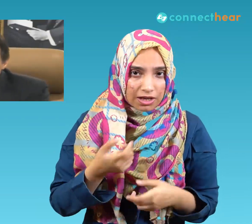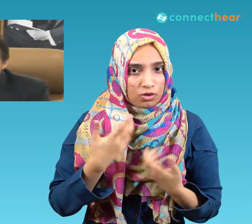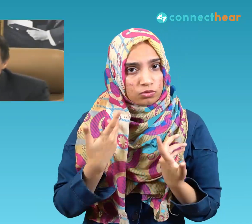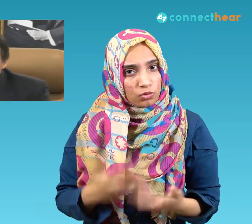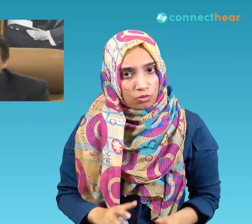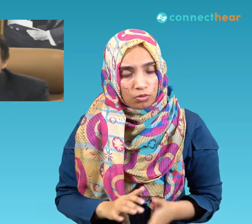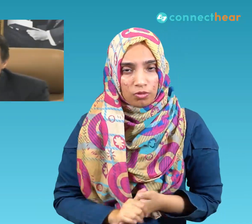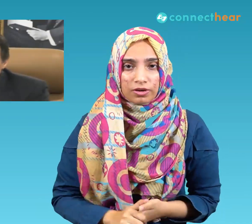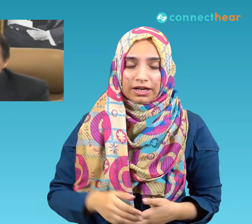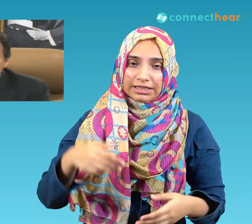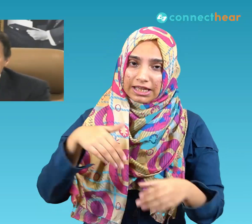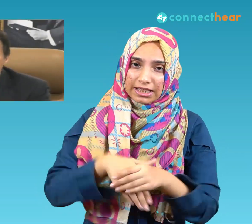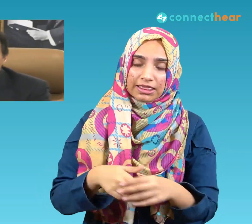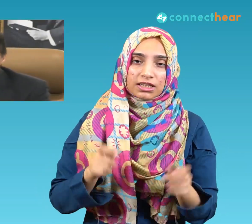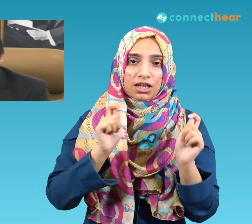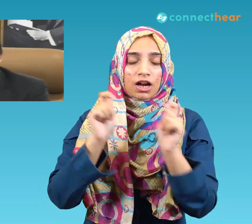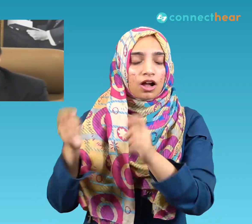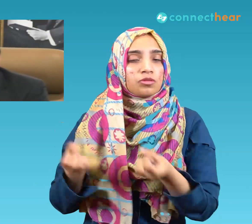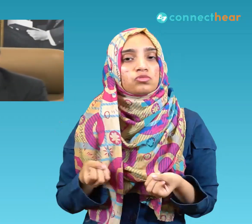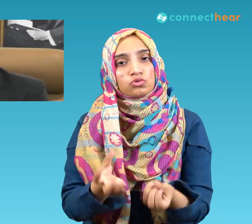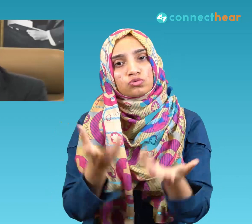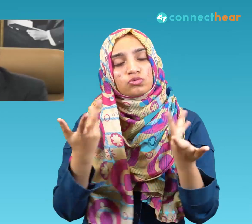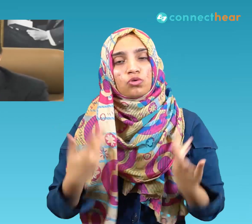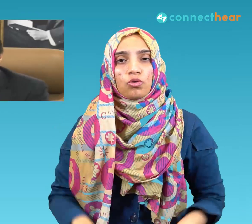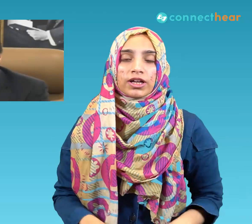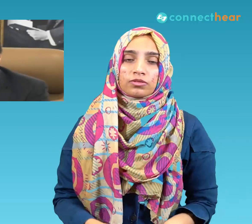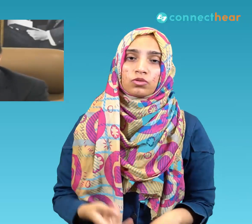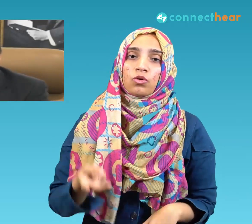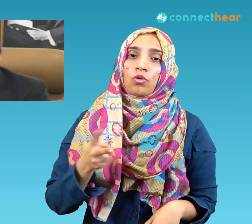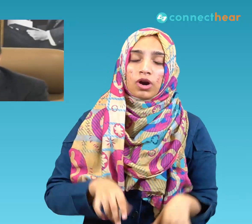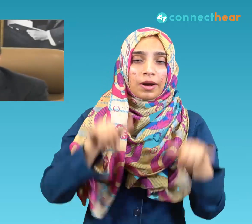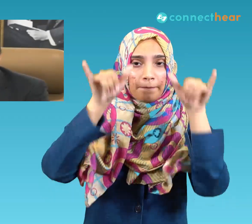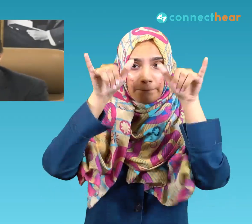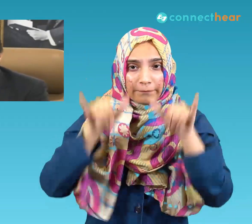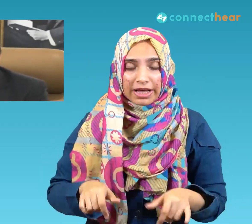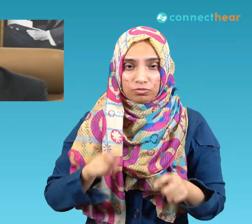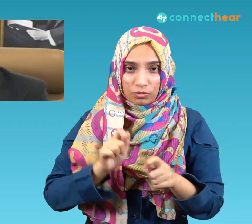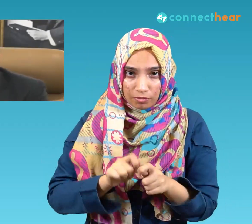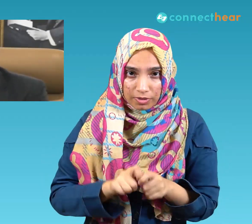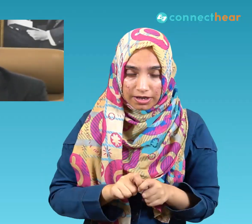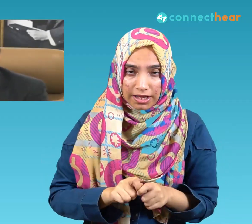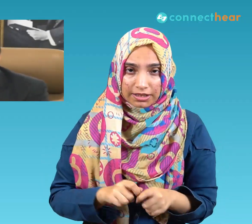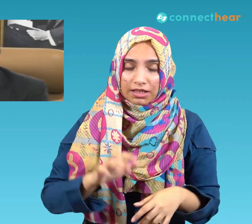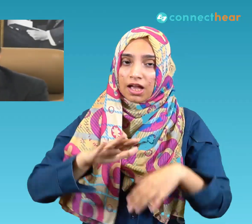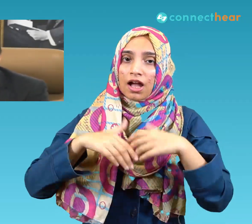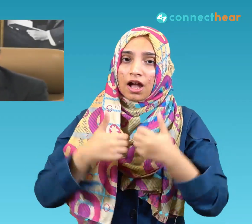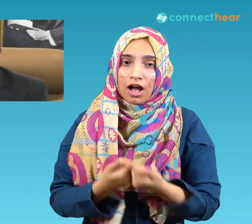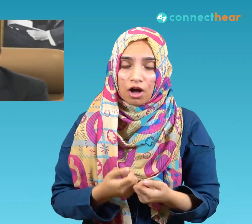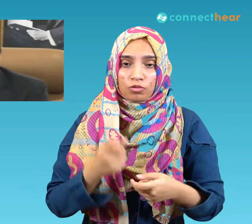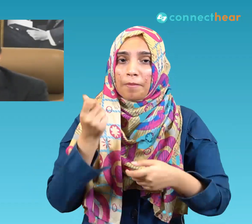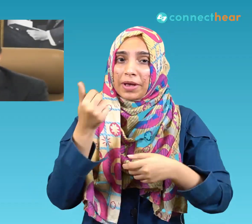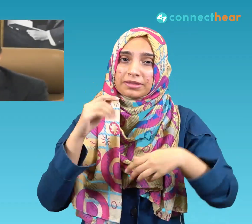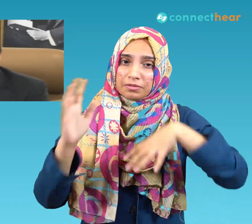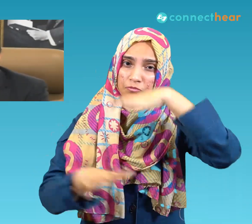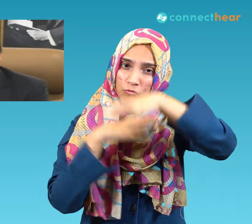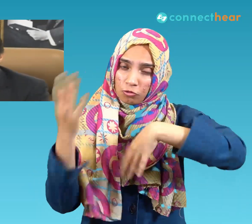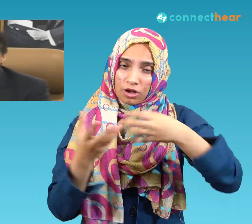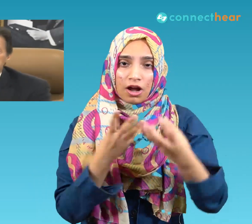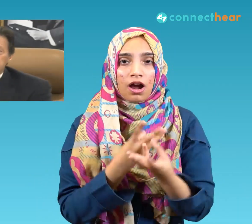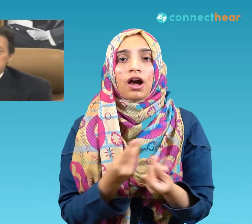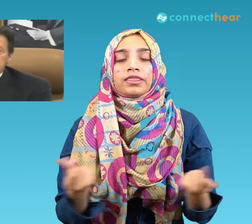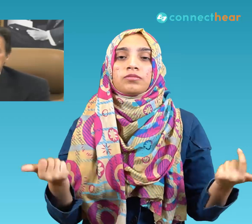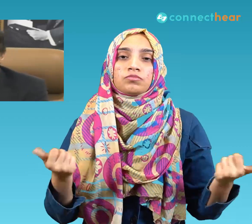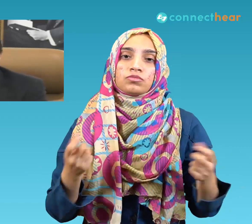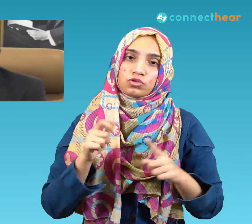again. And then also clamp down on money laundering. Now, this is a big problem in the developing world